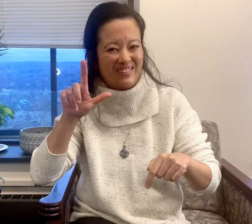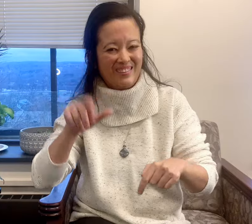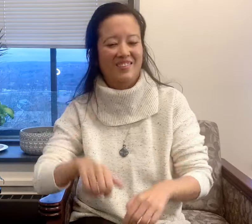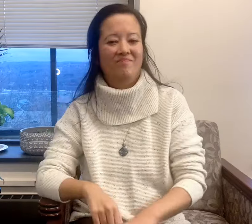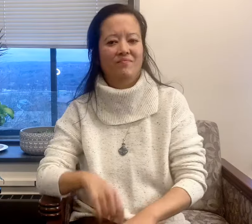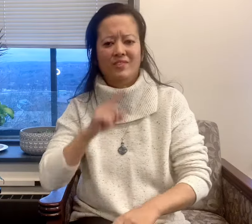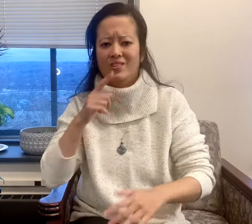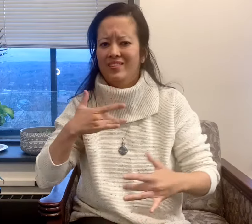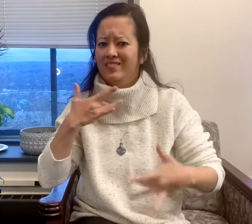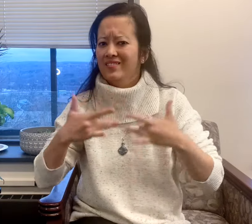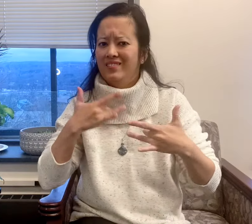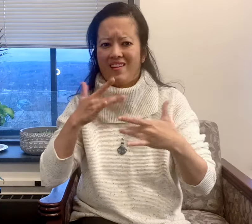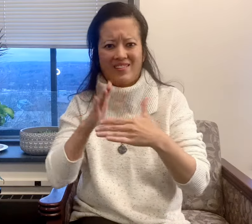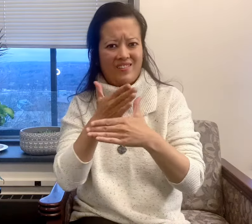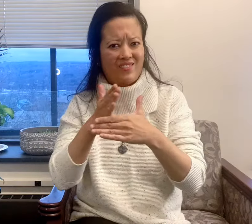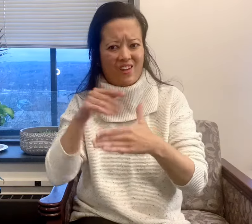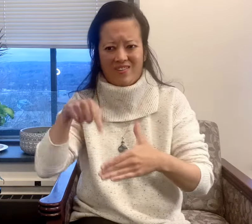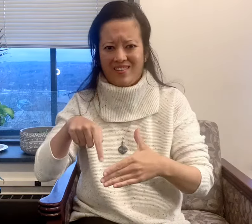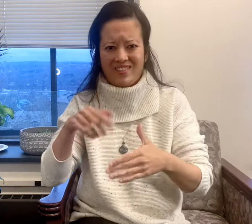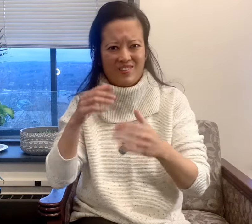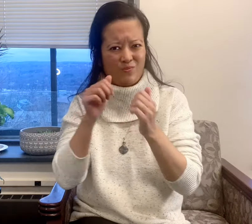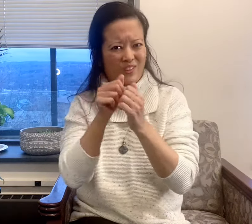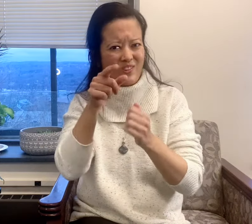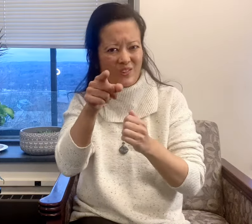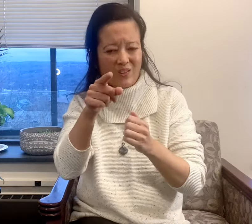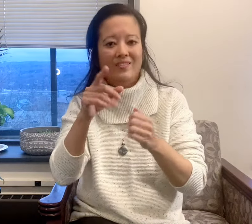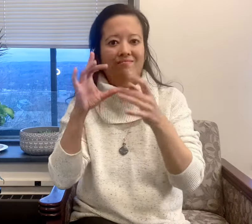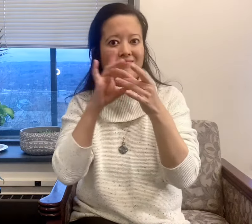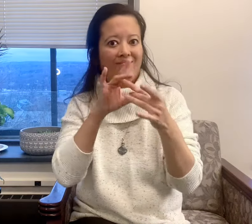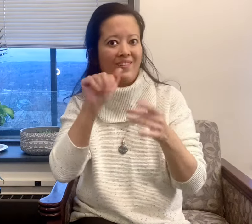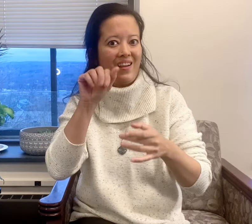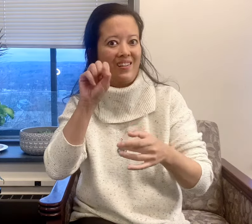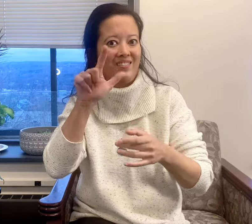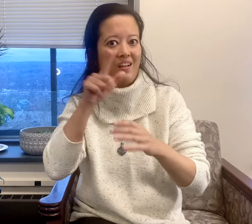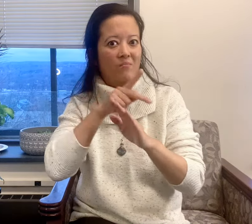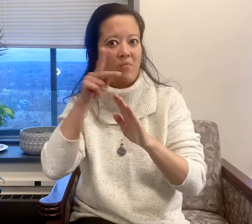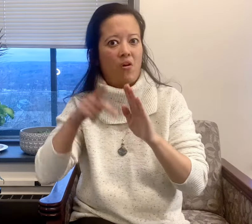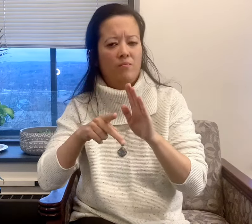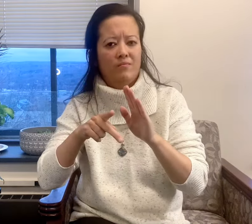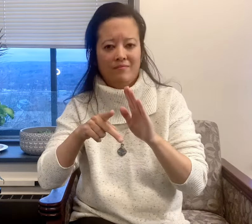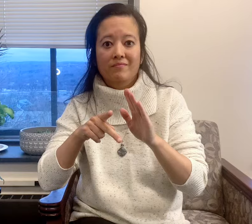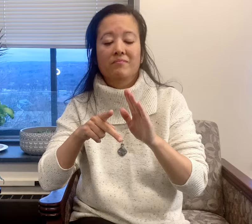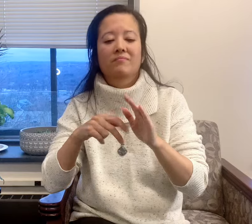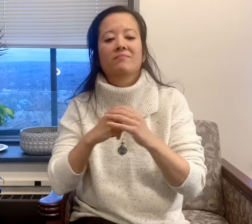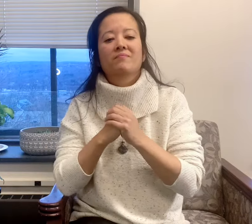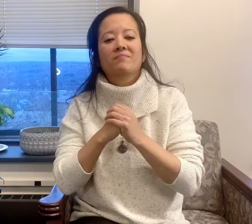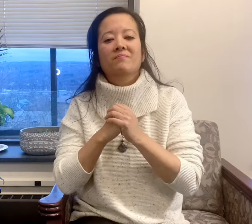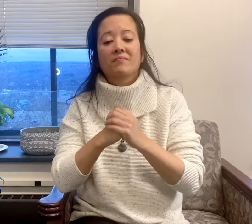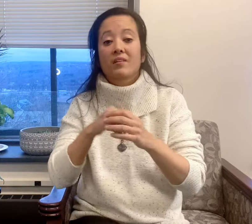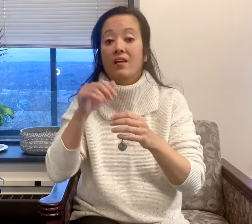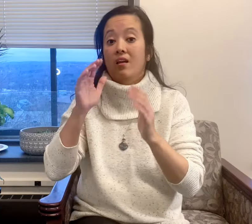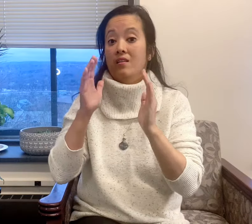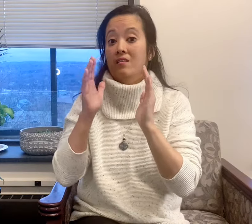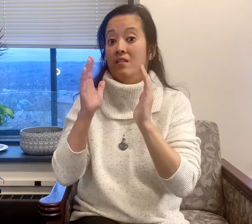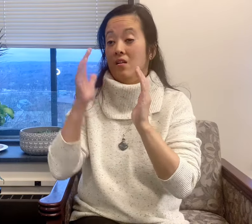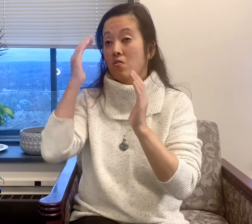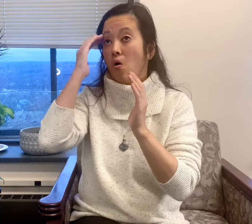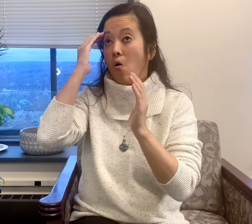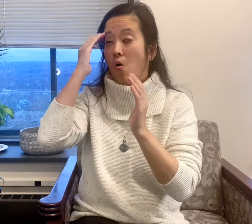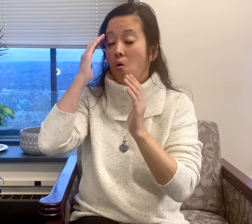at Cornell. I am so excited to be sharing this with you. The ASL program here is wonderful.